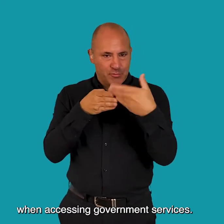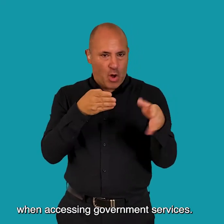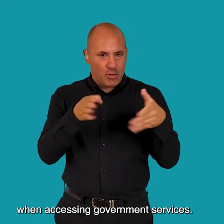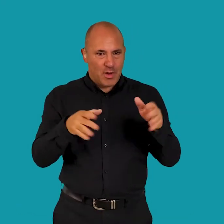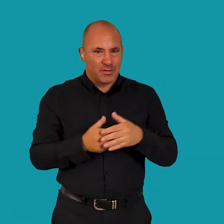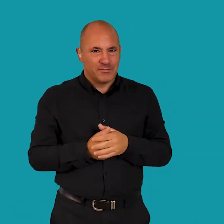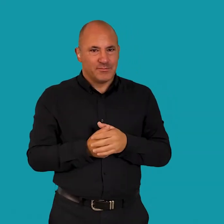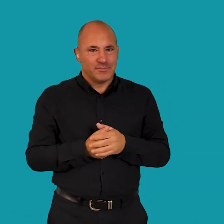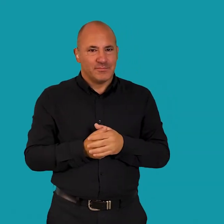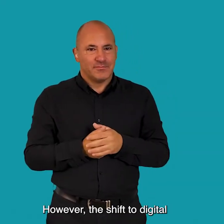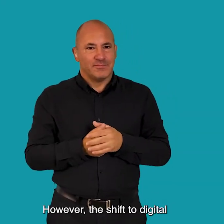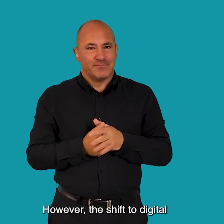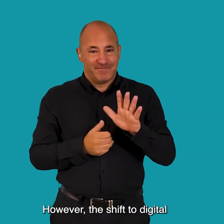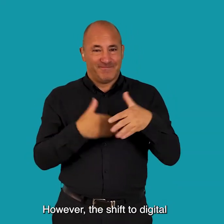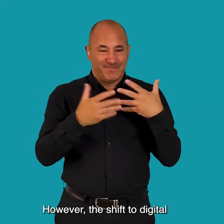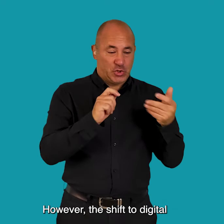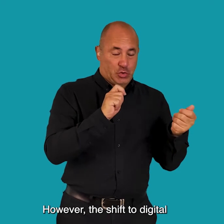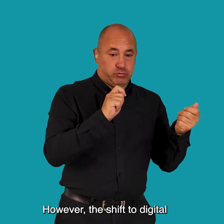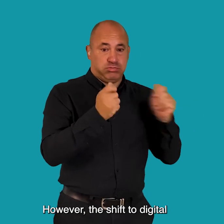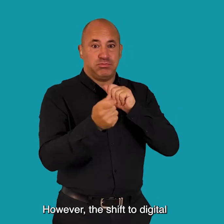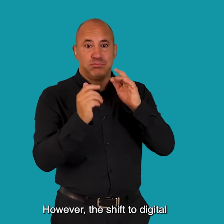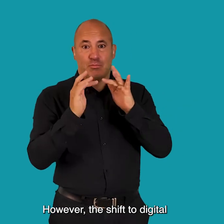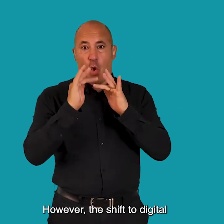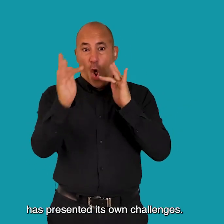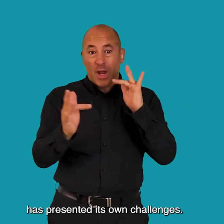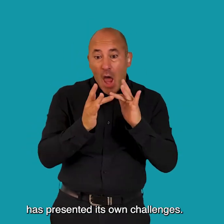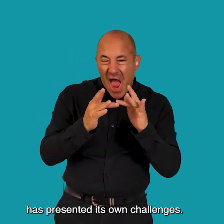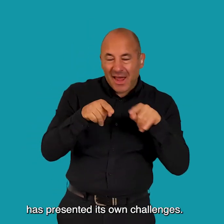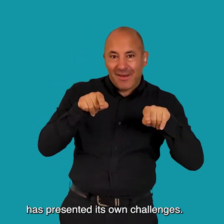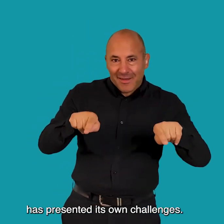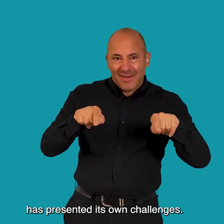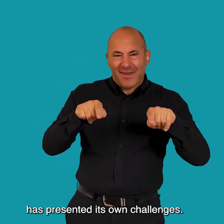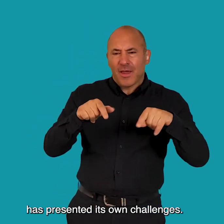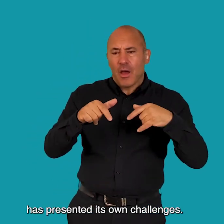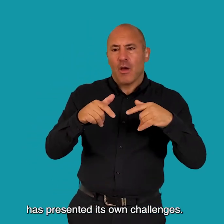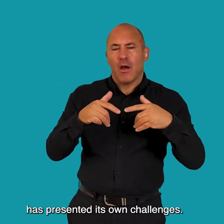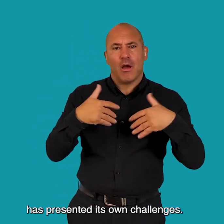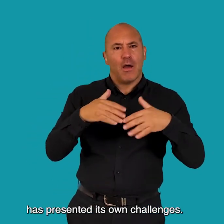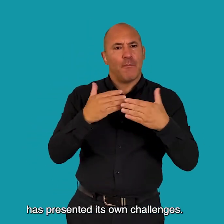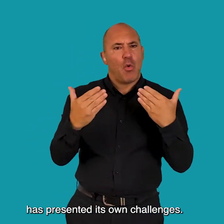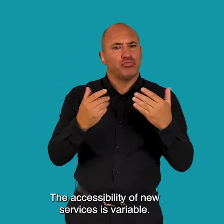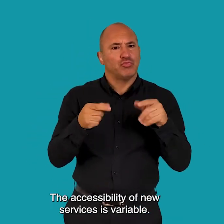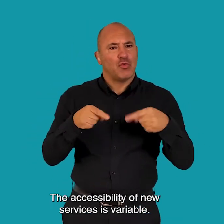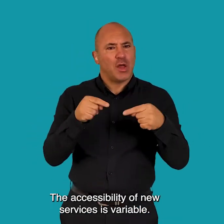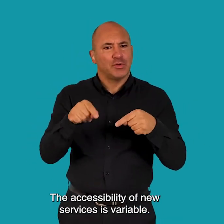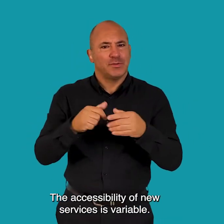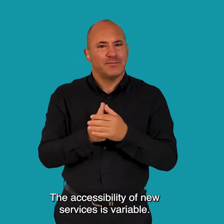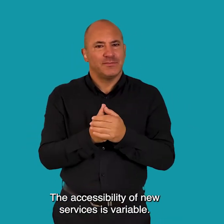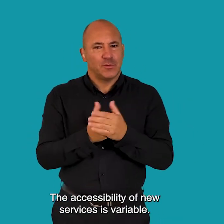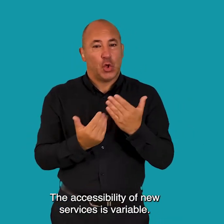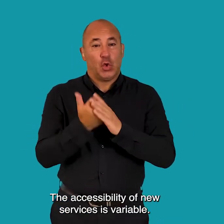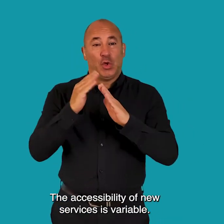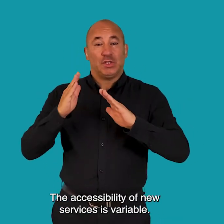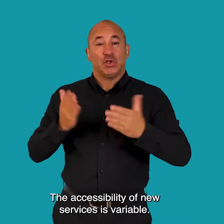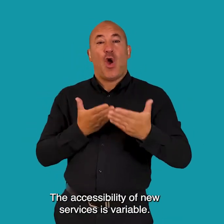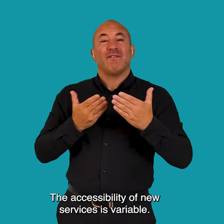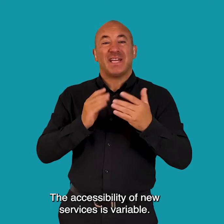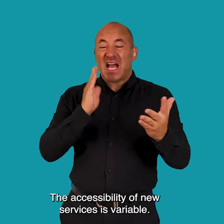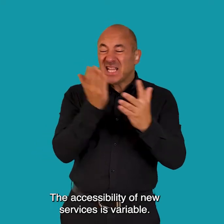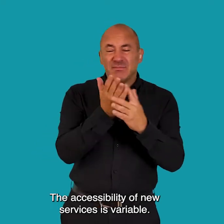services. However, the shift to digital has presented its own challenges. The accessibility of new services is